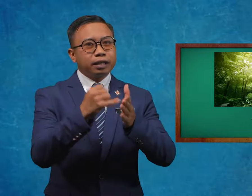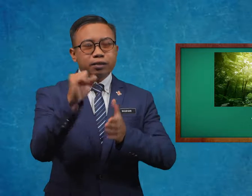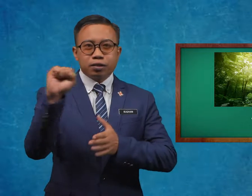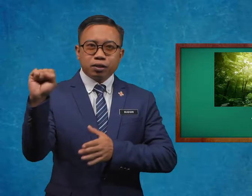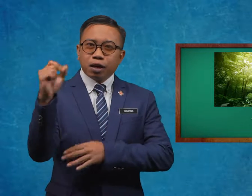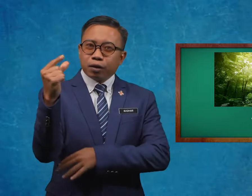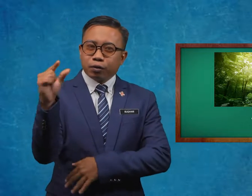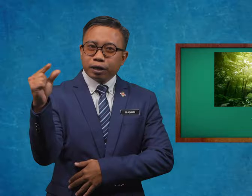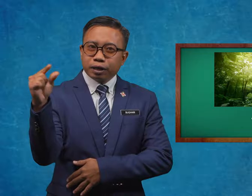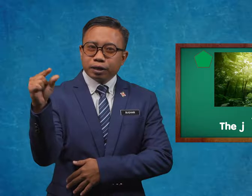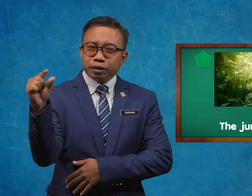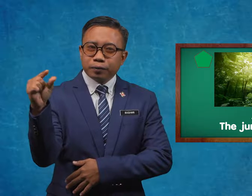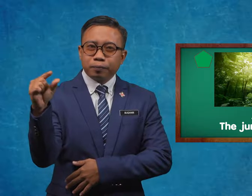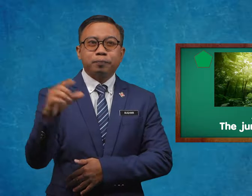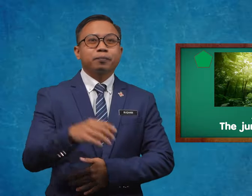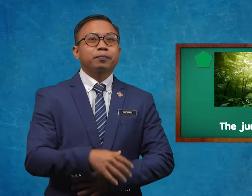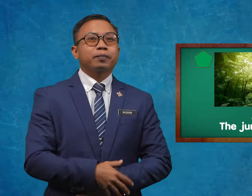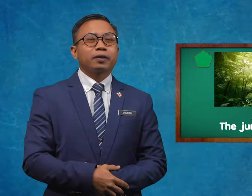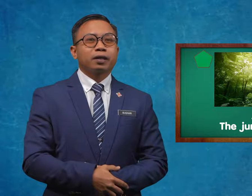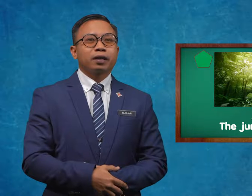It's green.